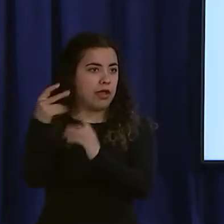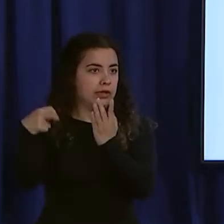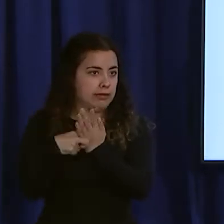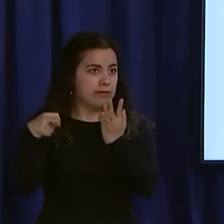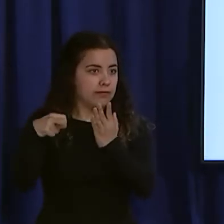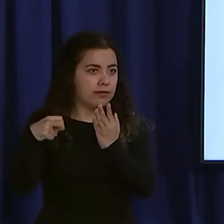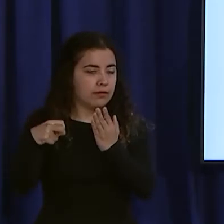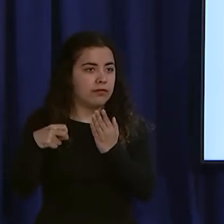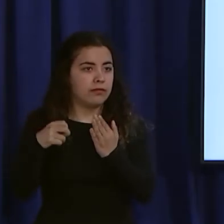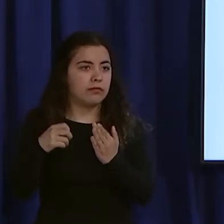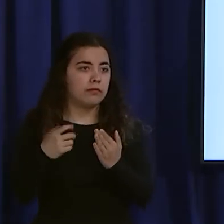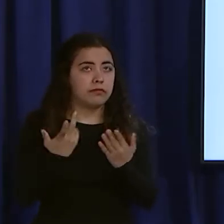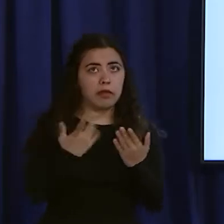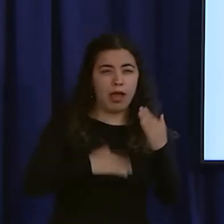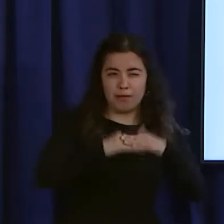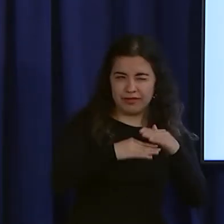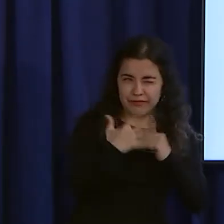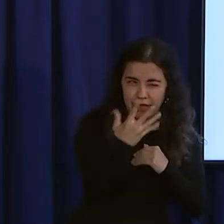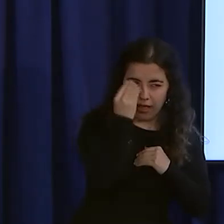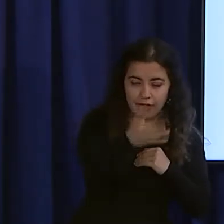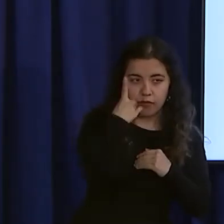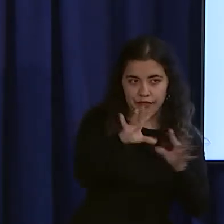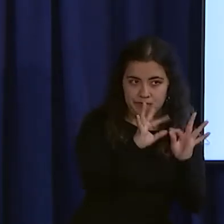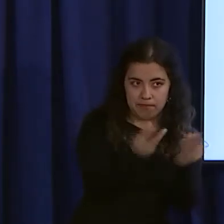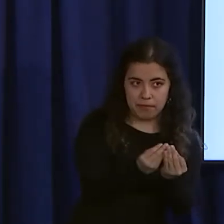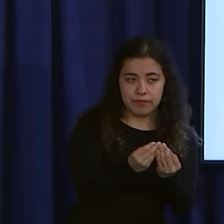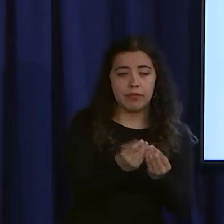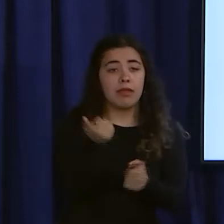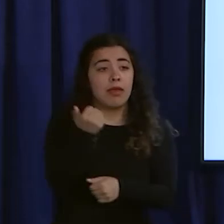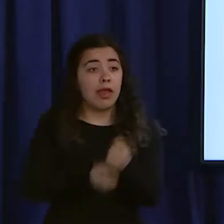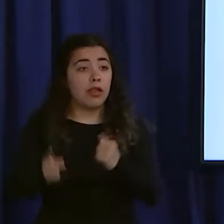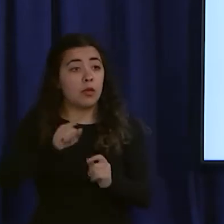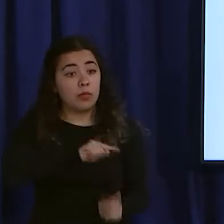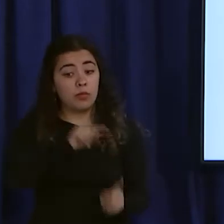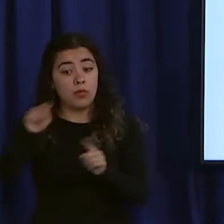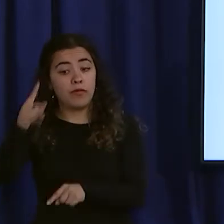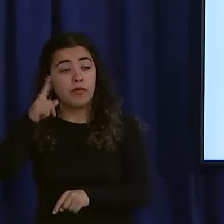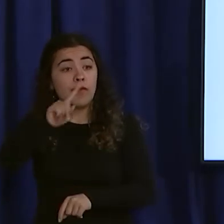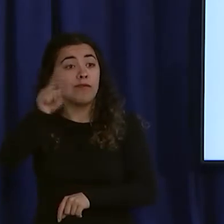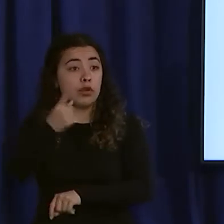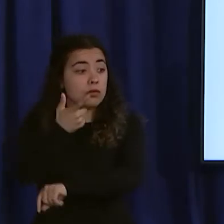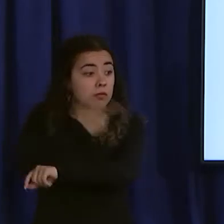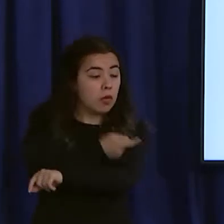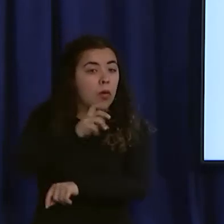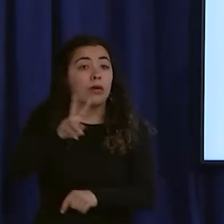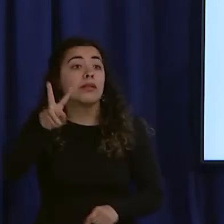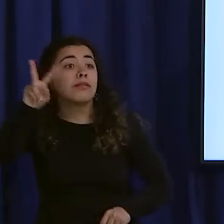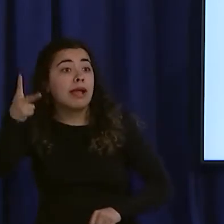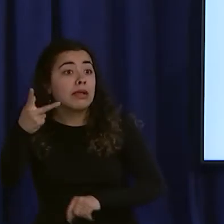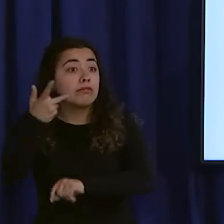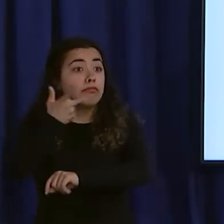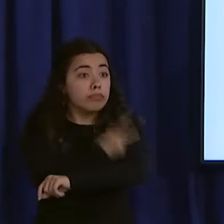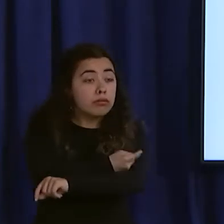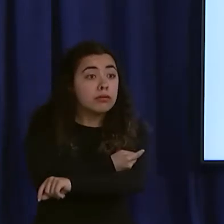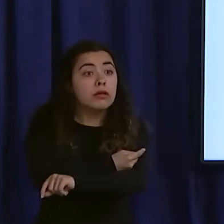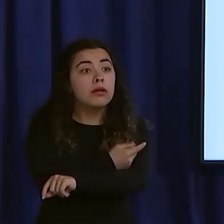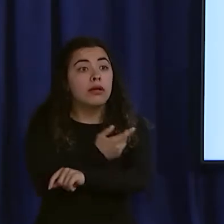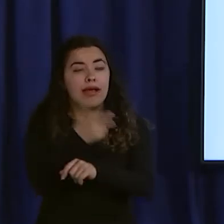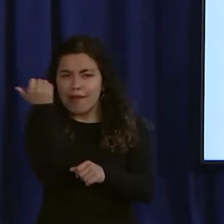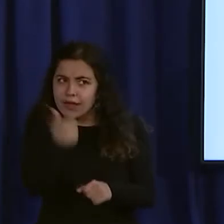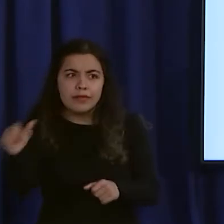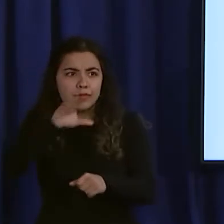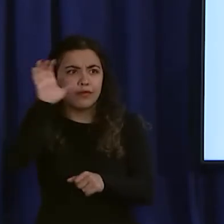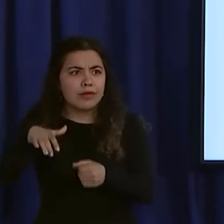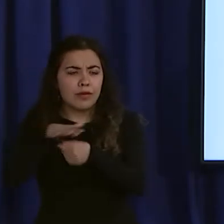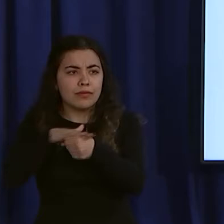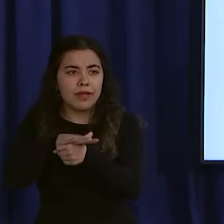anyone coming for a first or a second vaccine dose at any of the city sites. So that includes the colleges that I mentioned earlier, Chicago